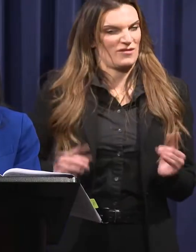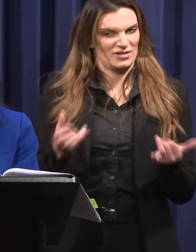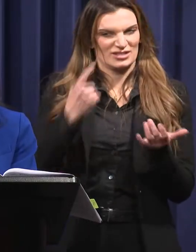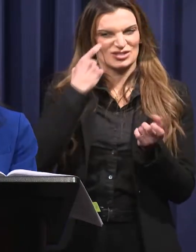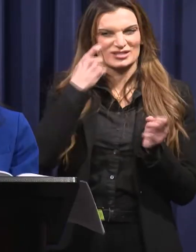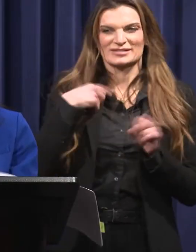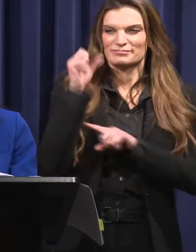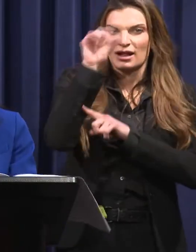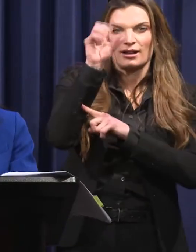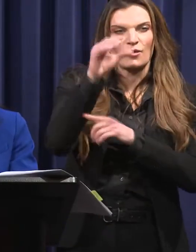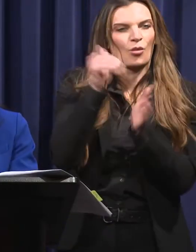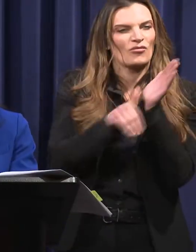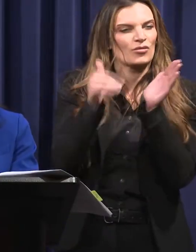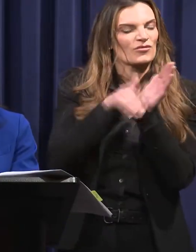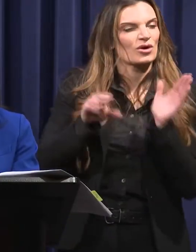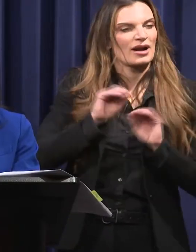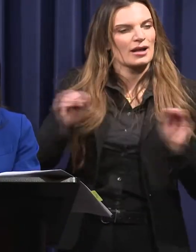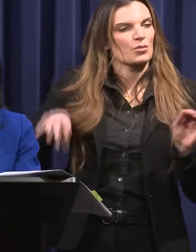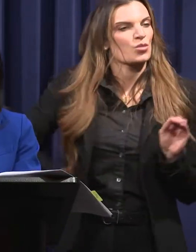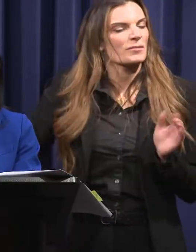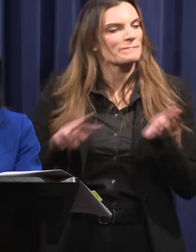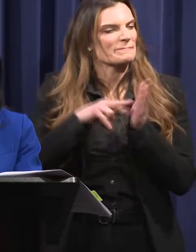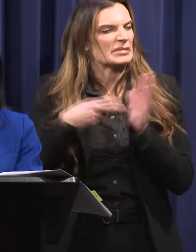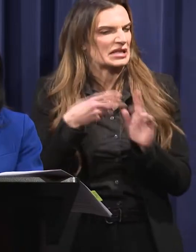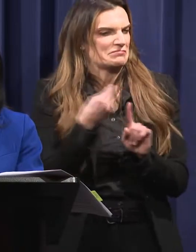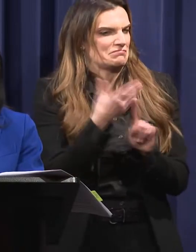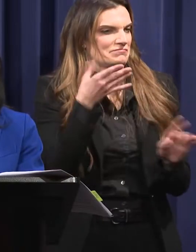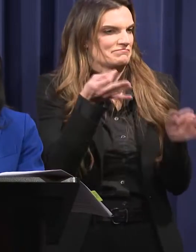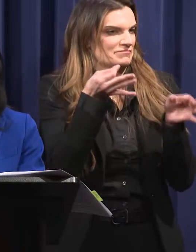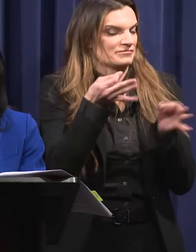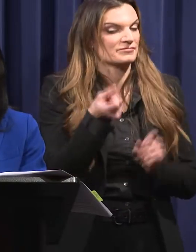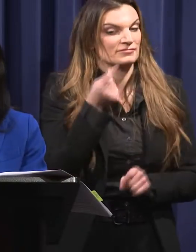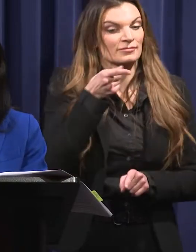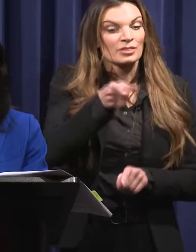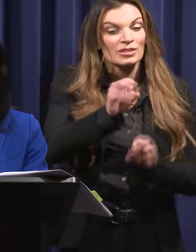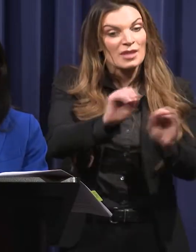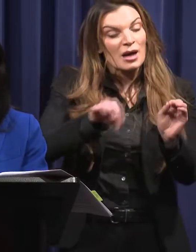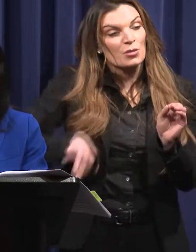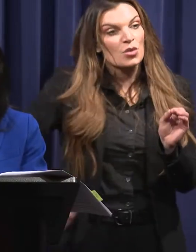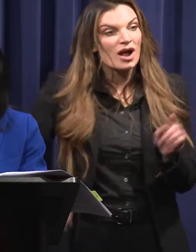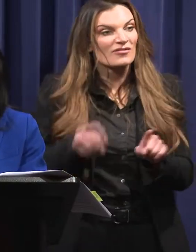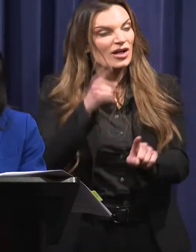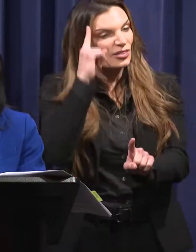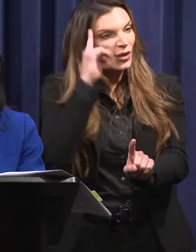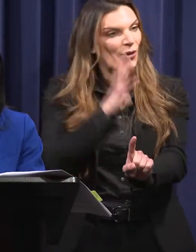today. These types of nonprofits are not giving charitable gifts to sick